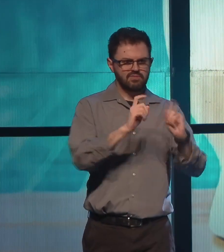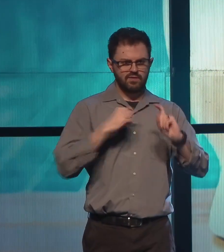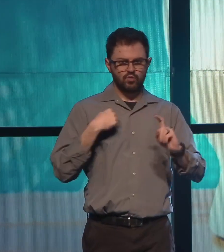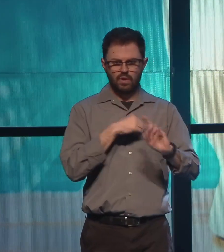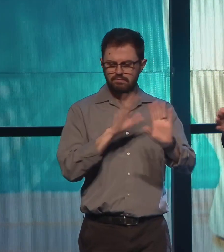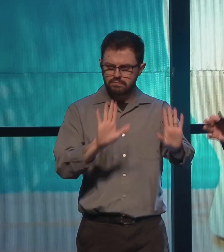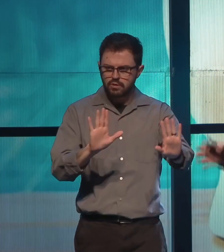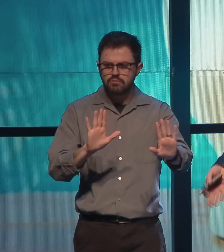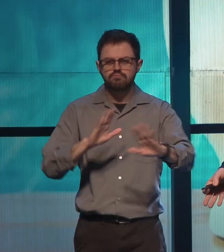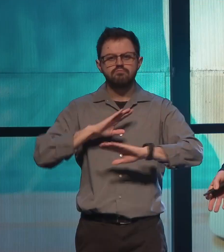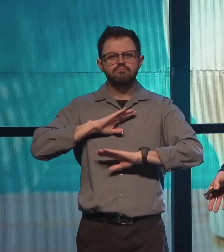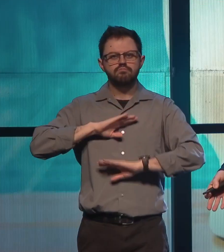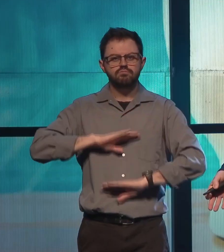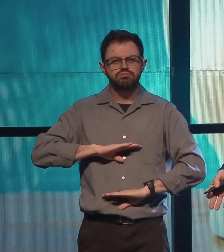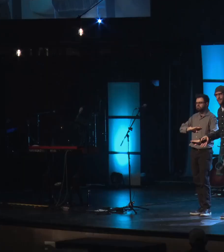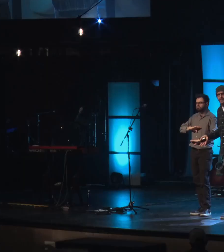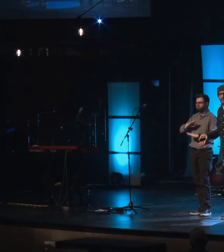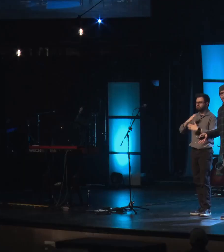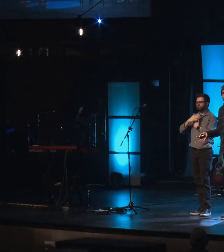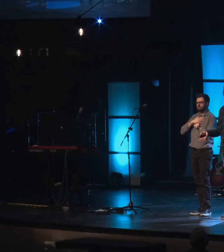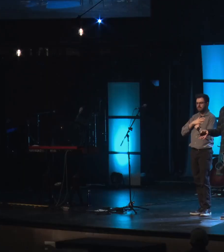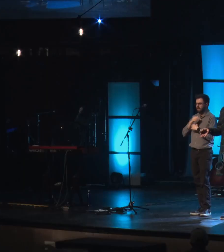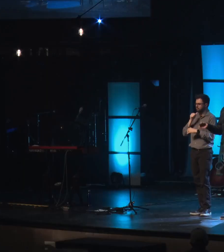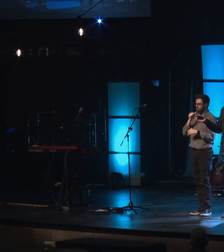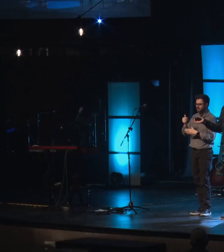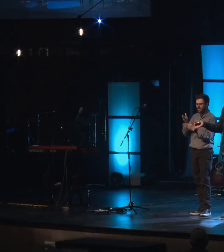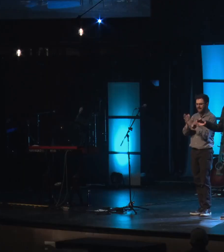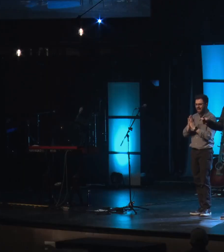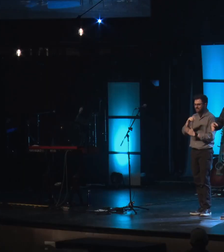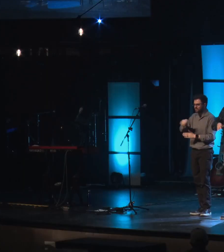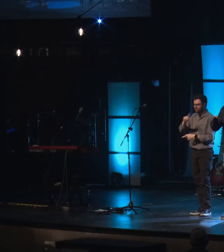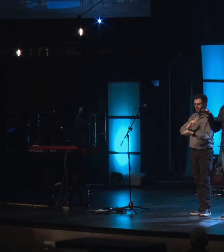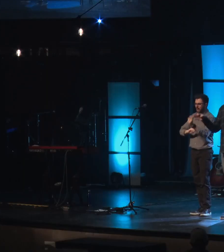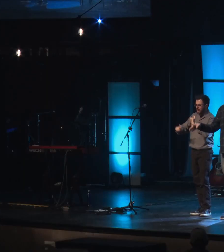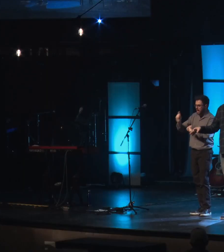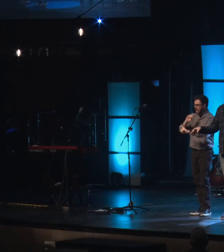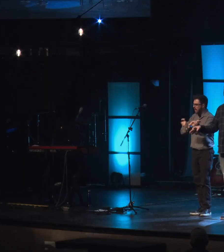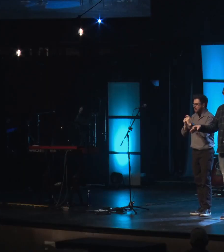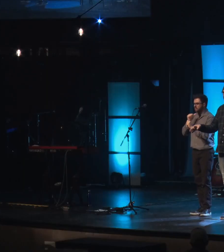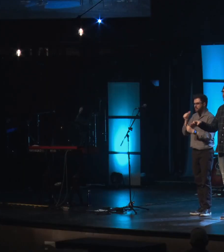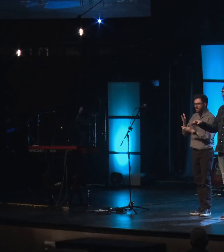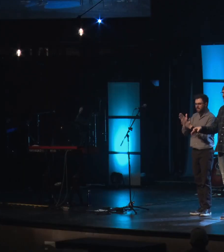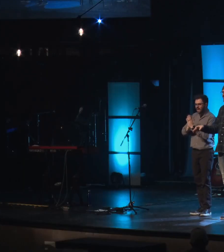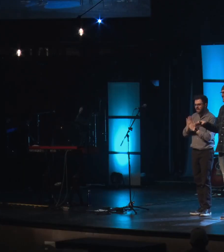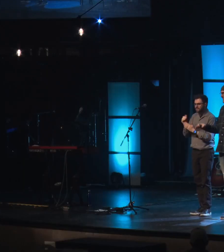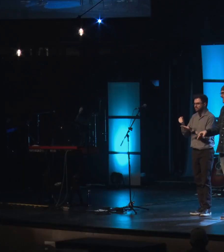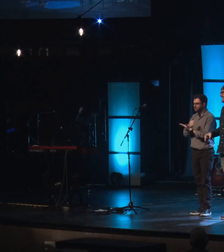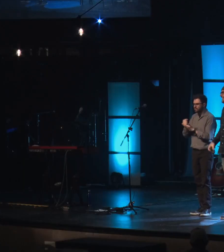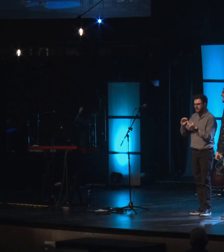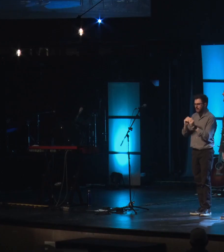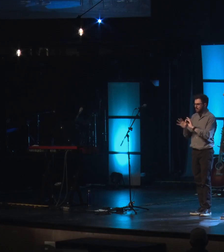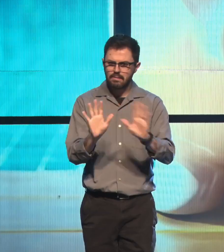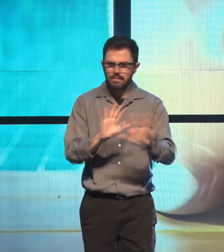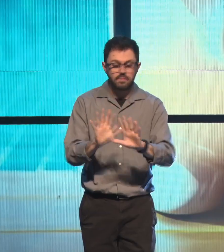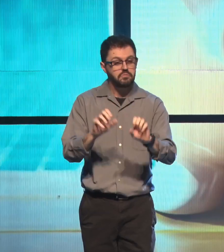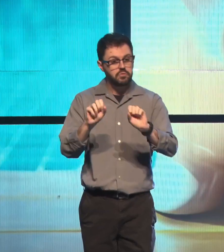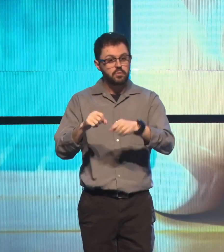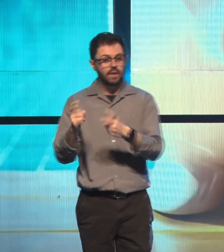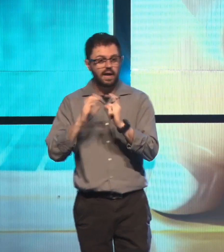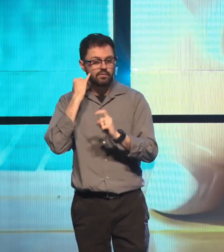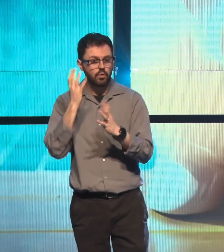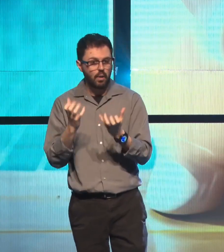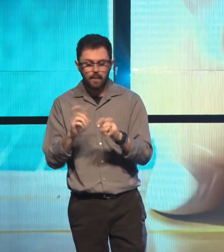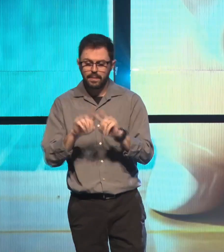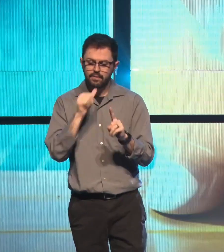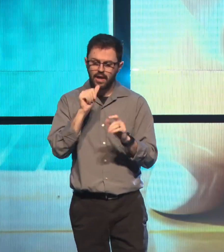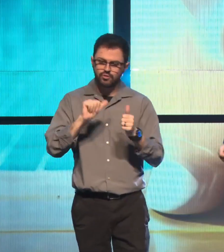breath. Nobody's going to ask you to hand over your credit card information. I mean, you can, but nobody's going to ask you to do that today, okay? Now, I'm going to take you